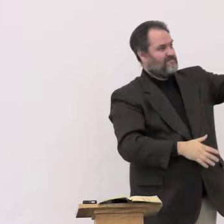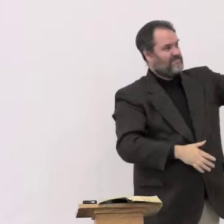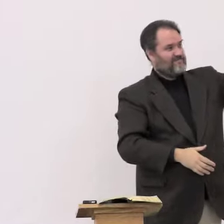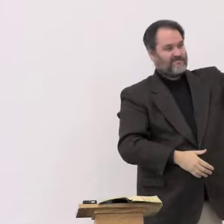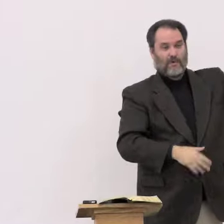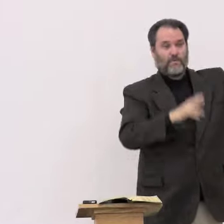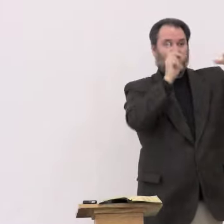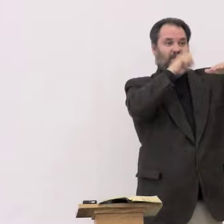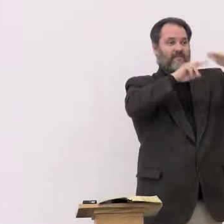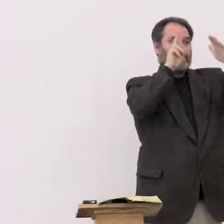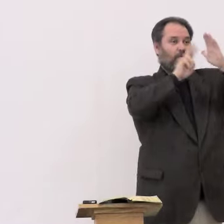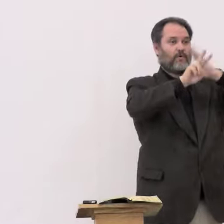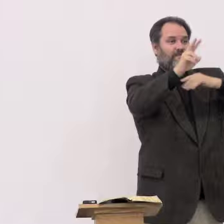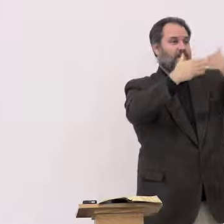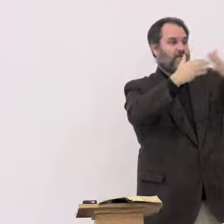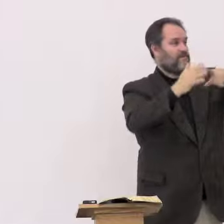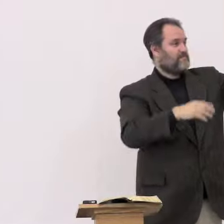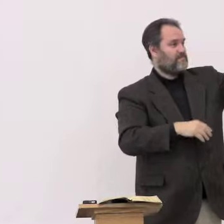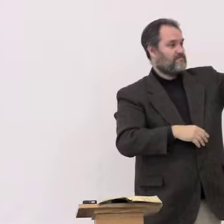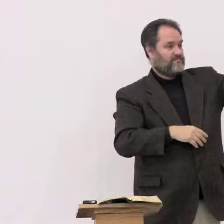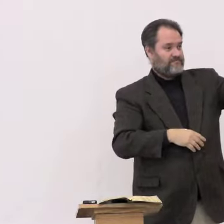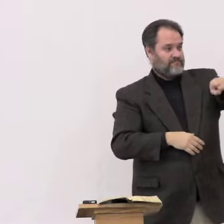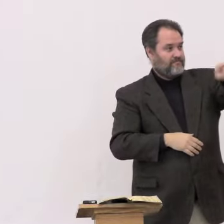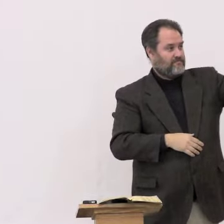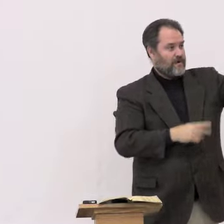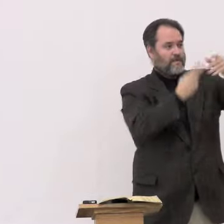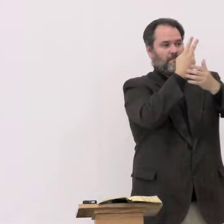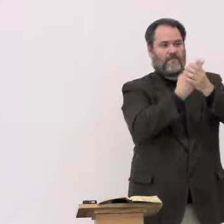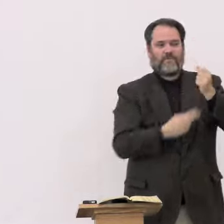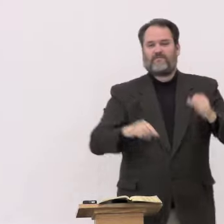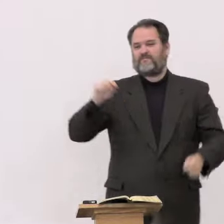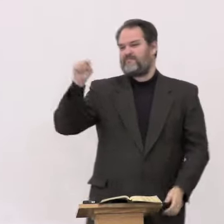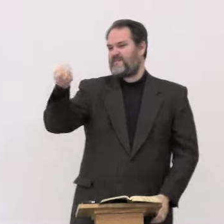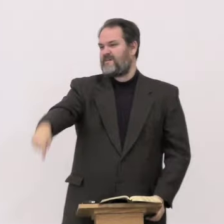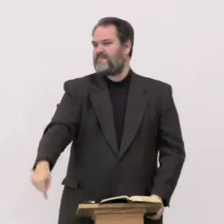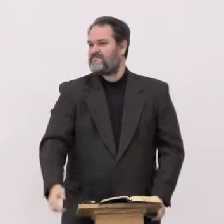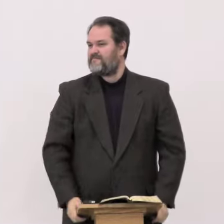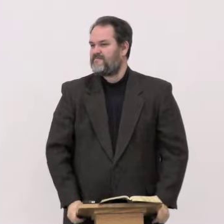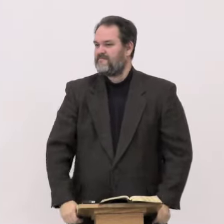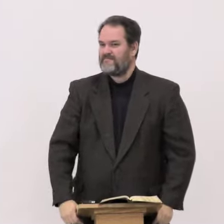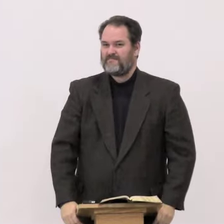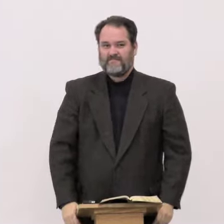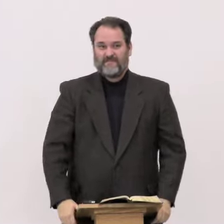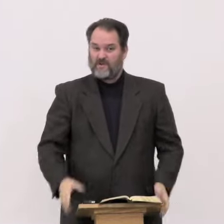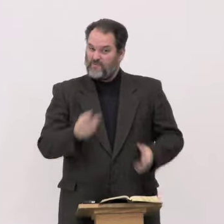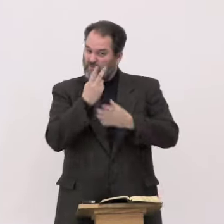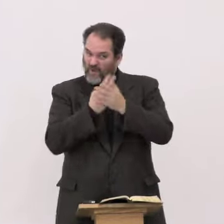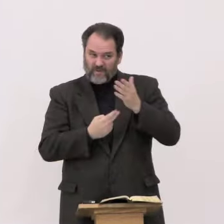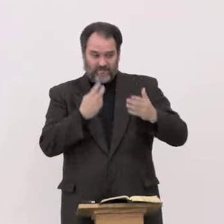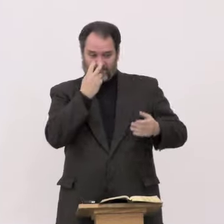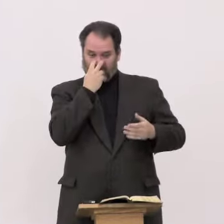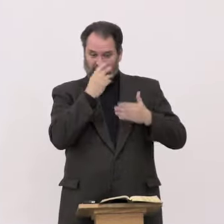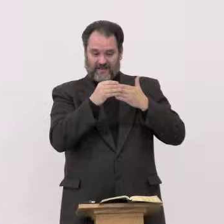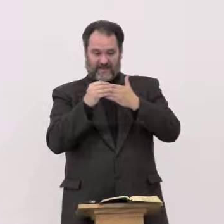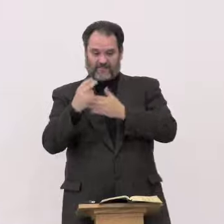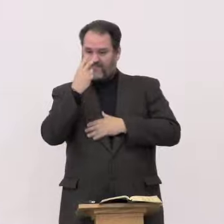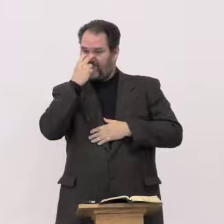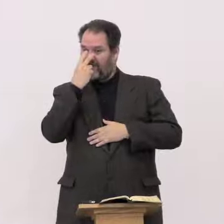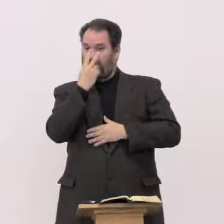it also includes the church as well. The people in the church are also going to hell. If